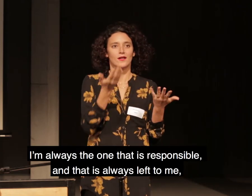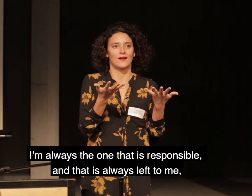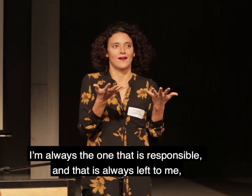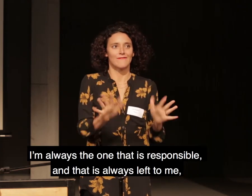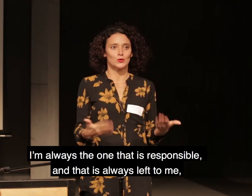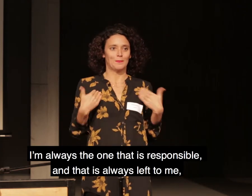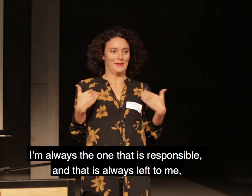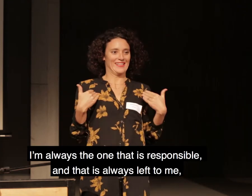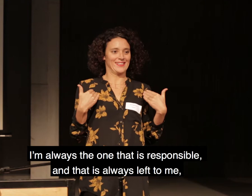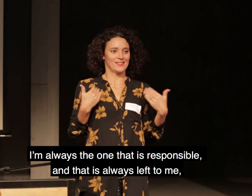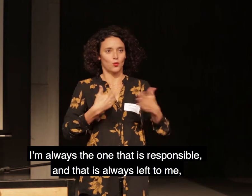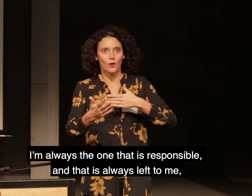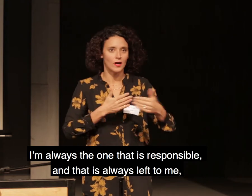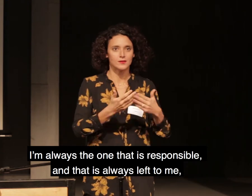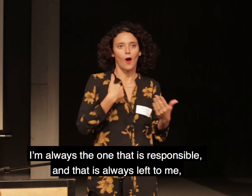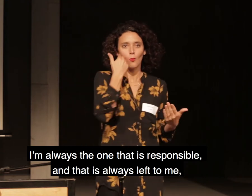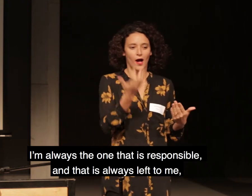that is responsible, and that is always left to me